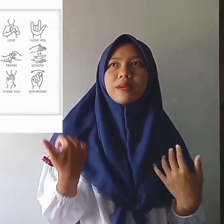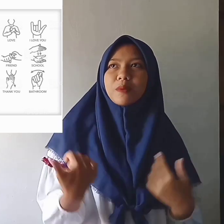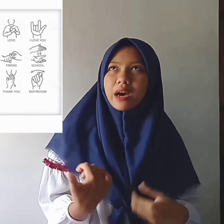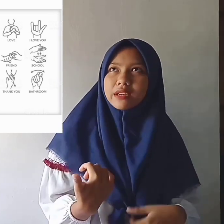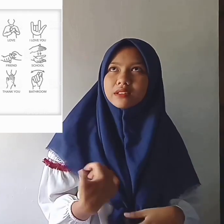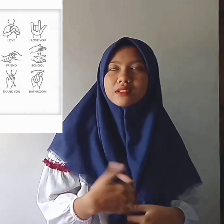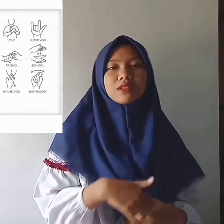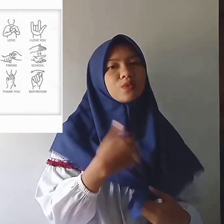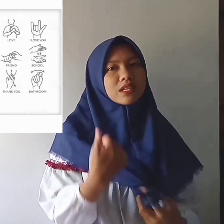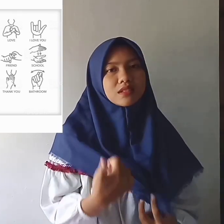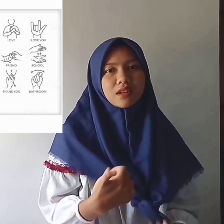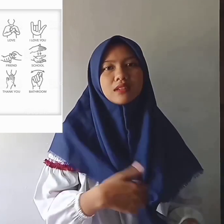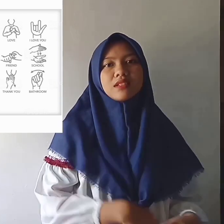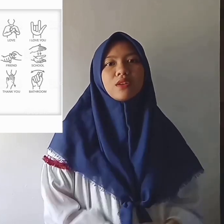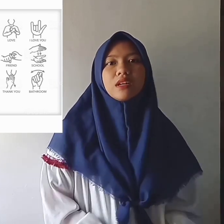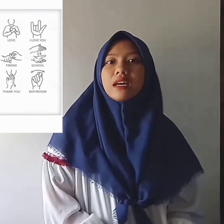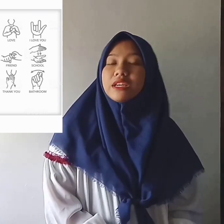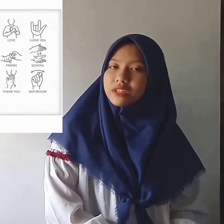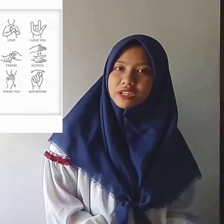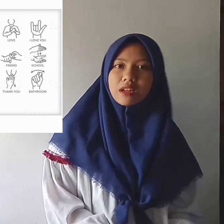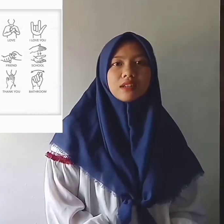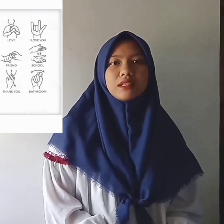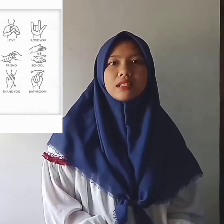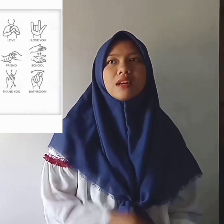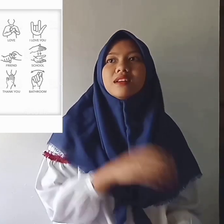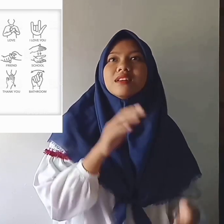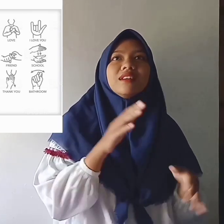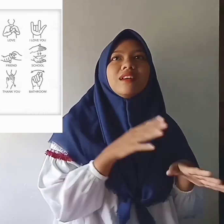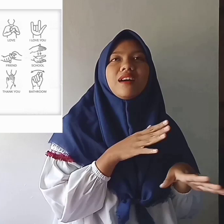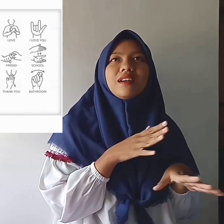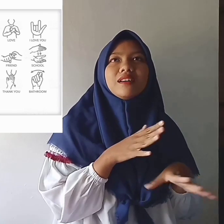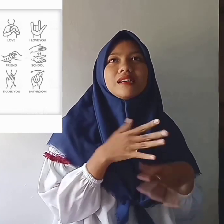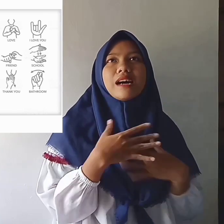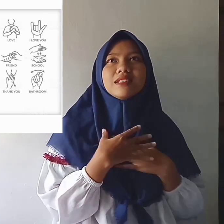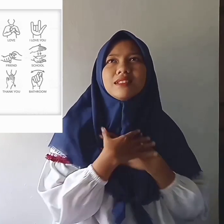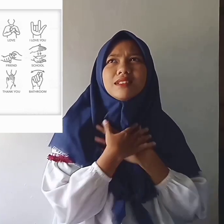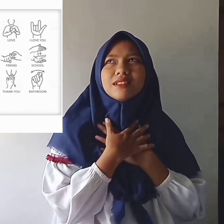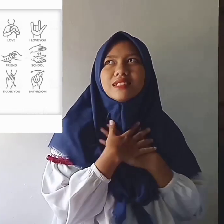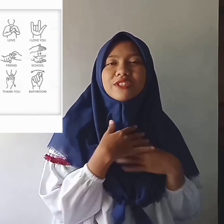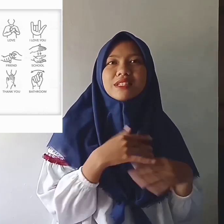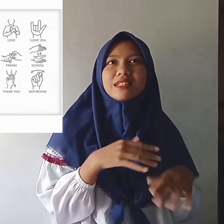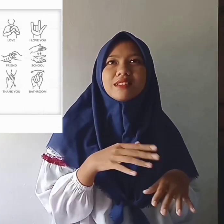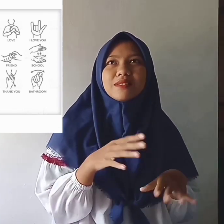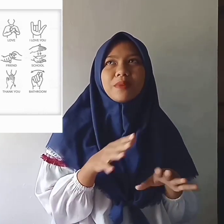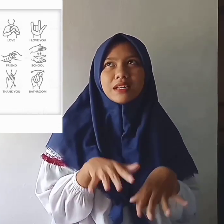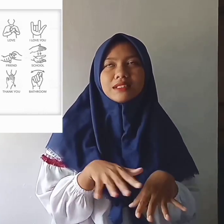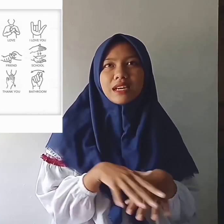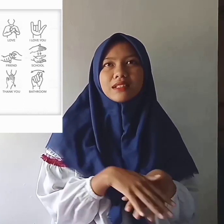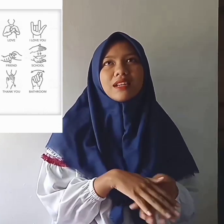K-pop idols or Western artists or Indonesian artists, I see the interesting part that